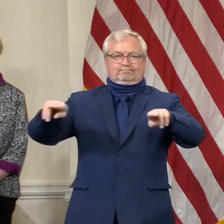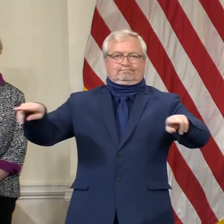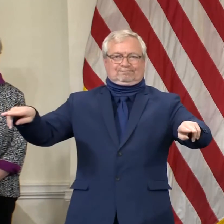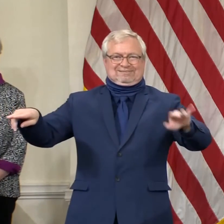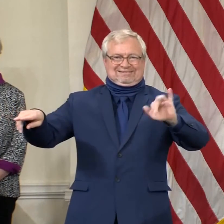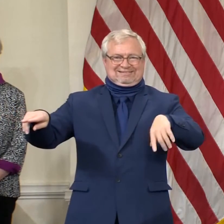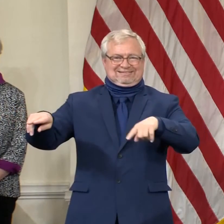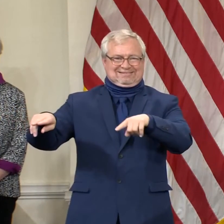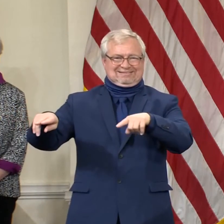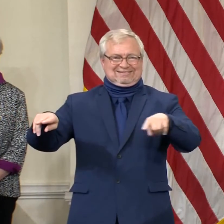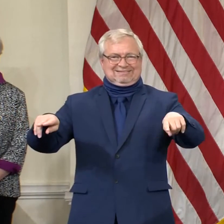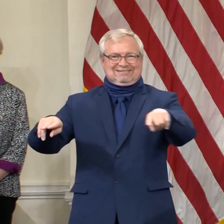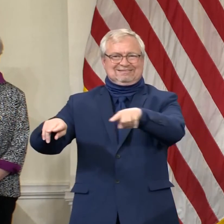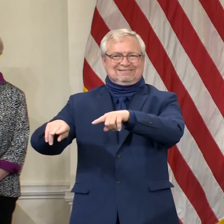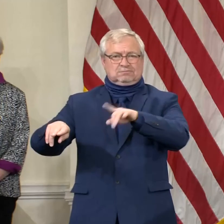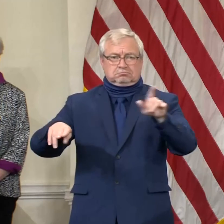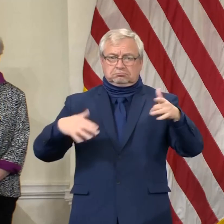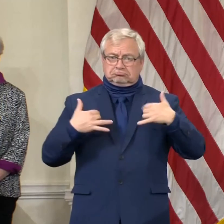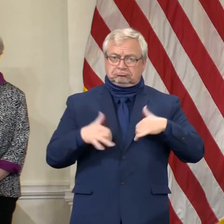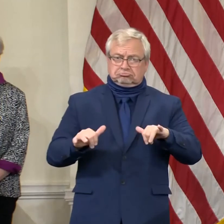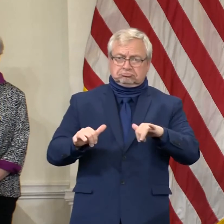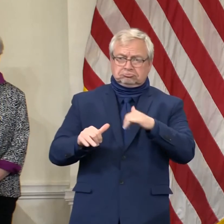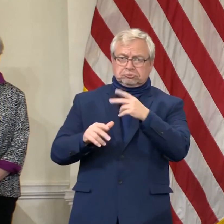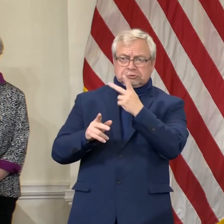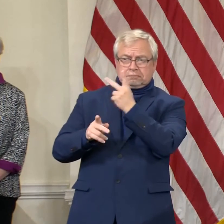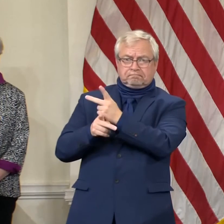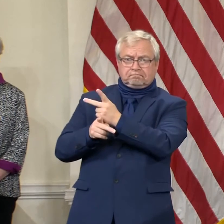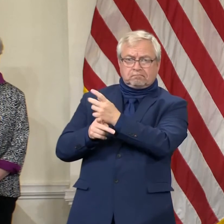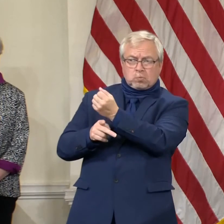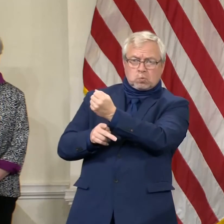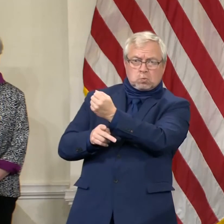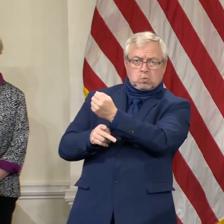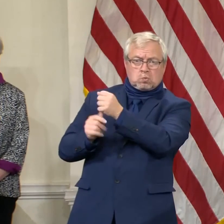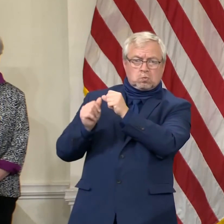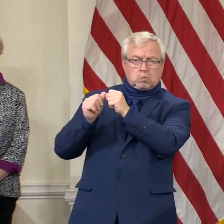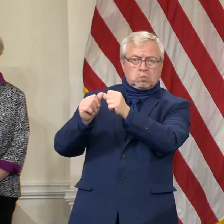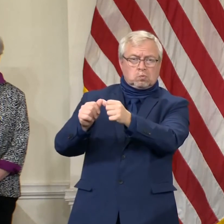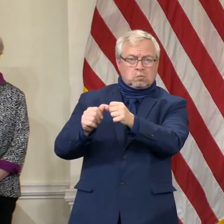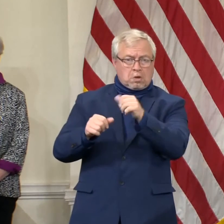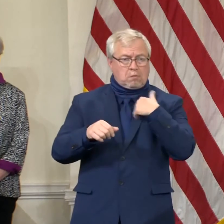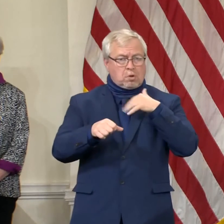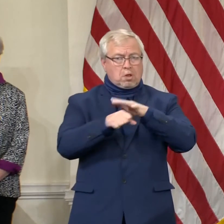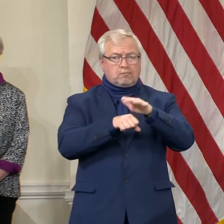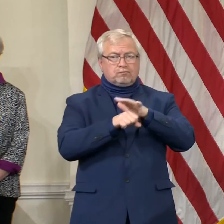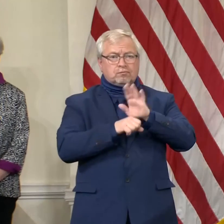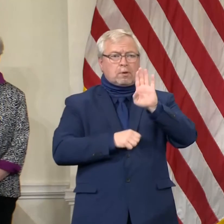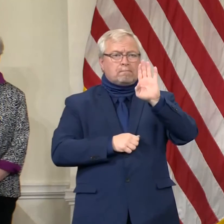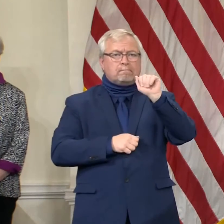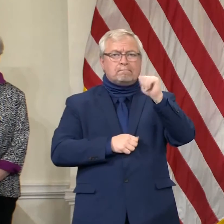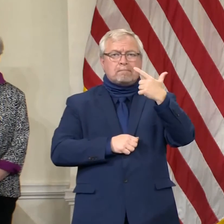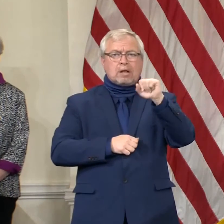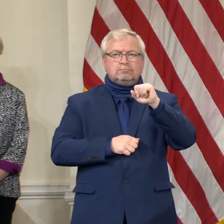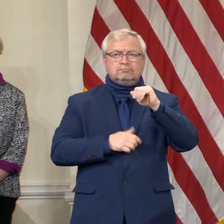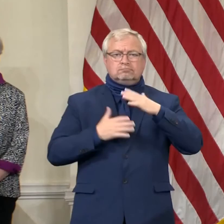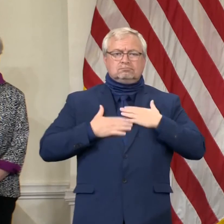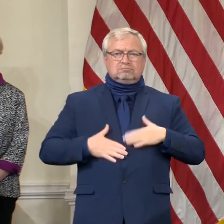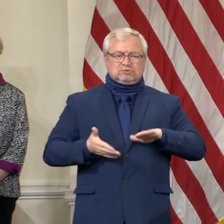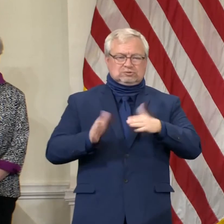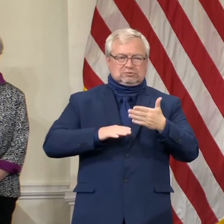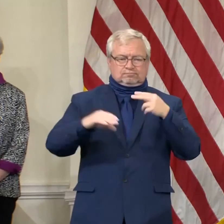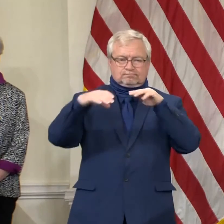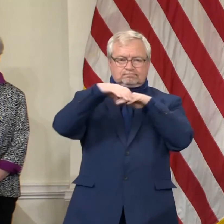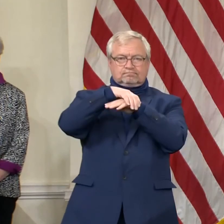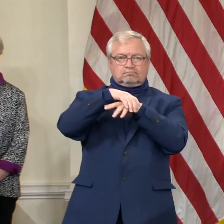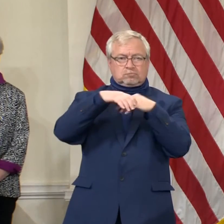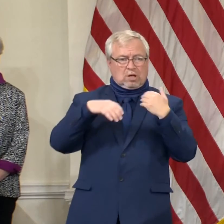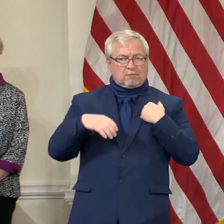for body bags. I do not know how long the ice rink will be needed. Hopefully, it won't be for